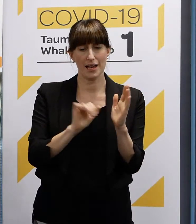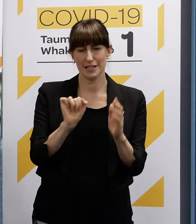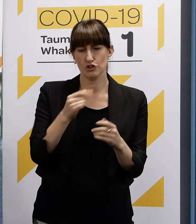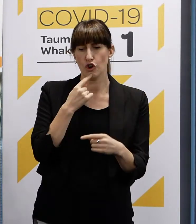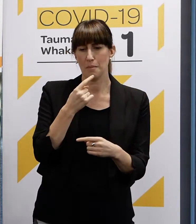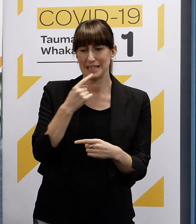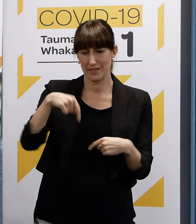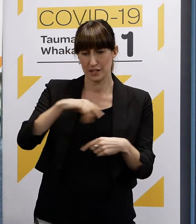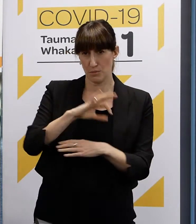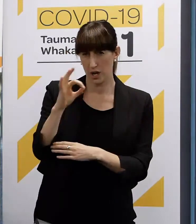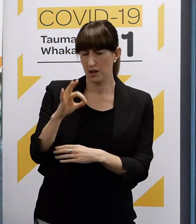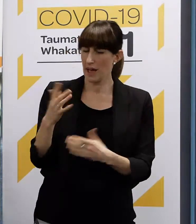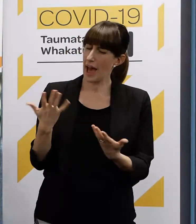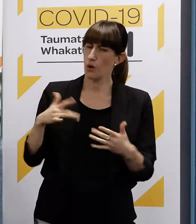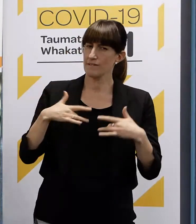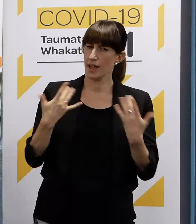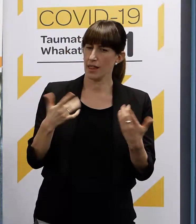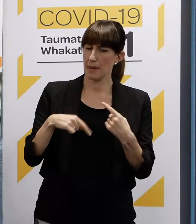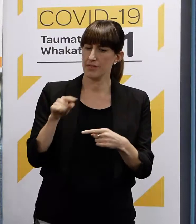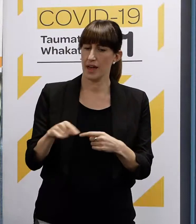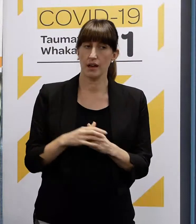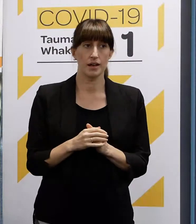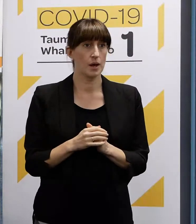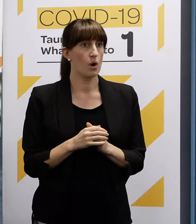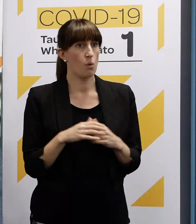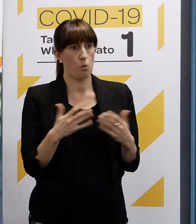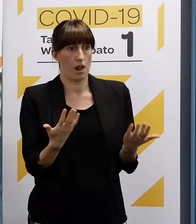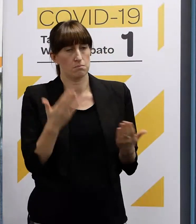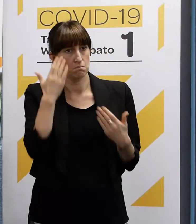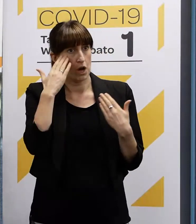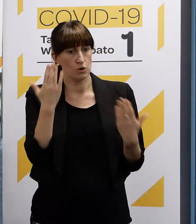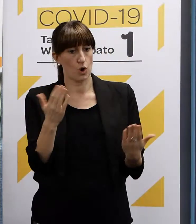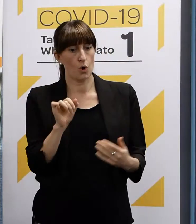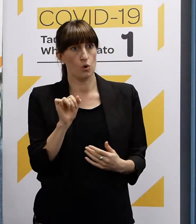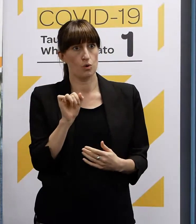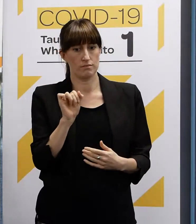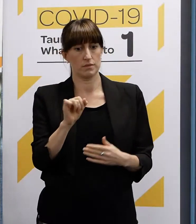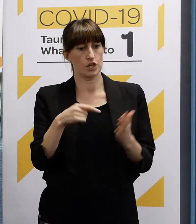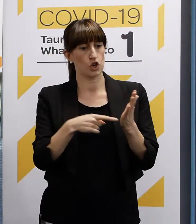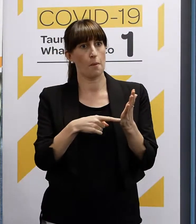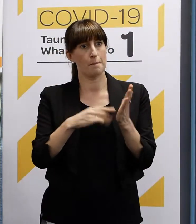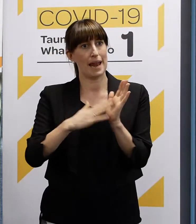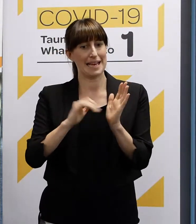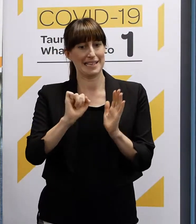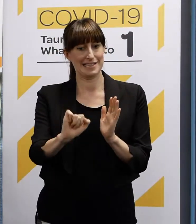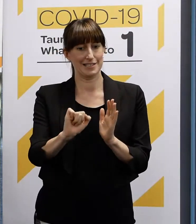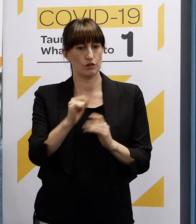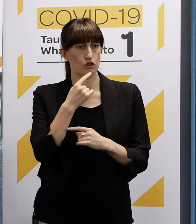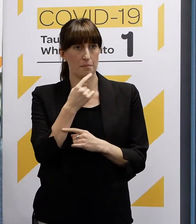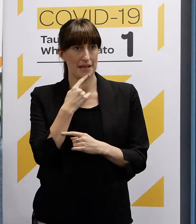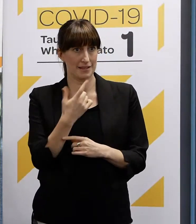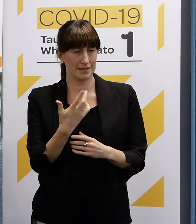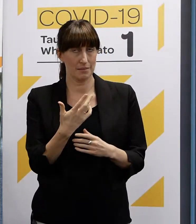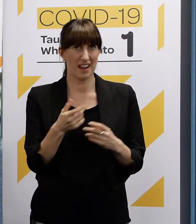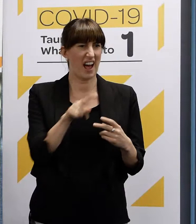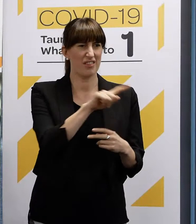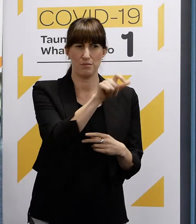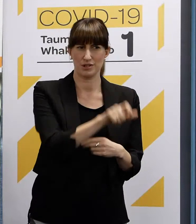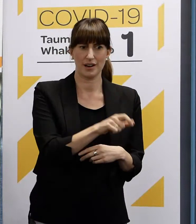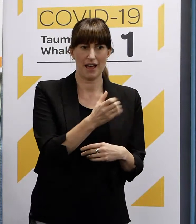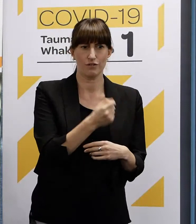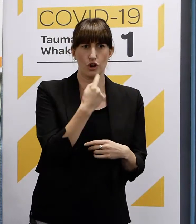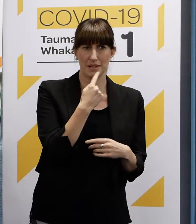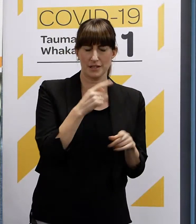know what his exact comments were, and I think Professor Des Gorman had some comments to make. Our job is to make sure that we are